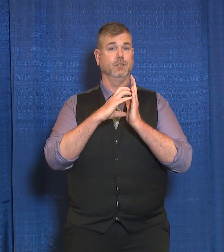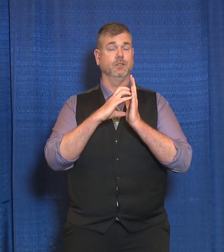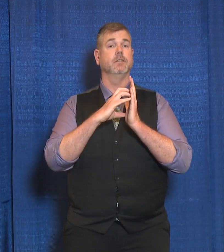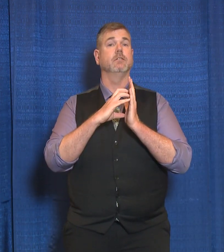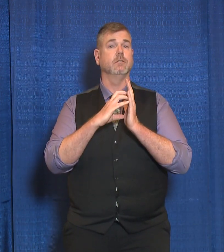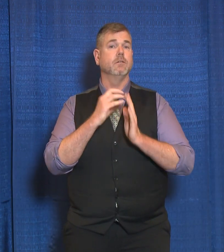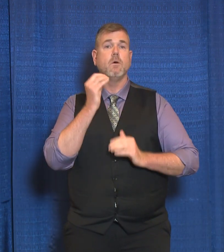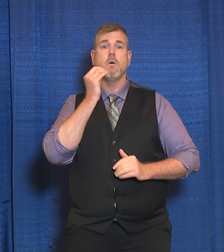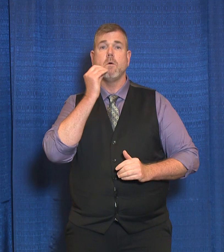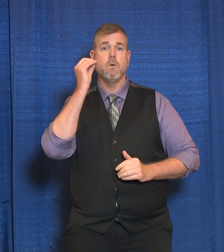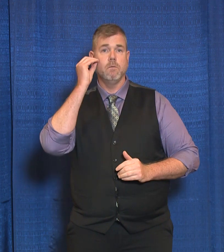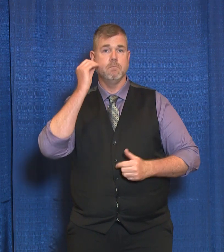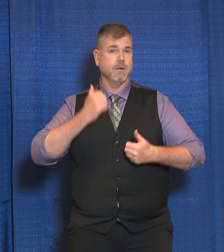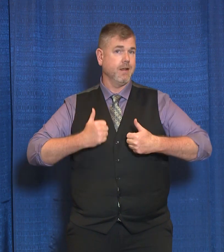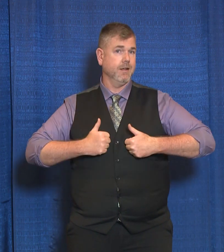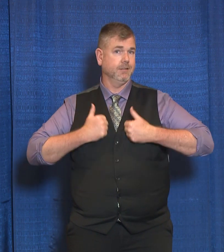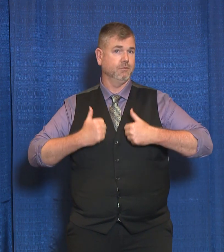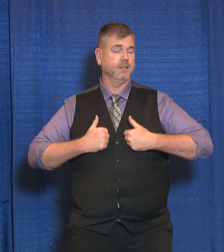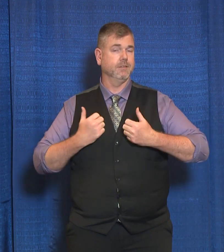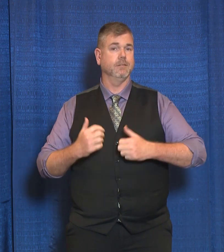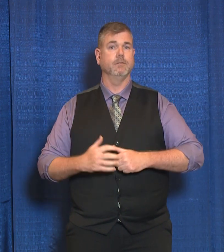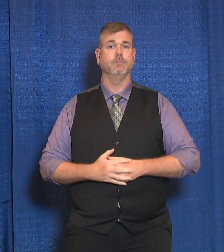Home address.